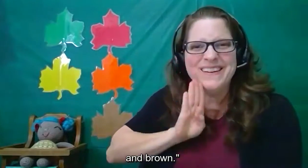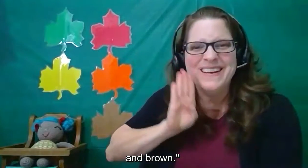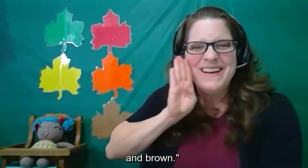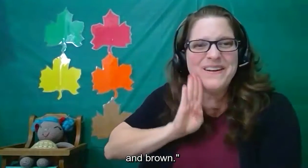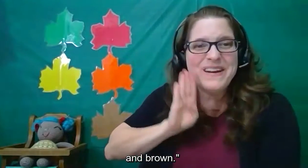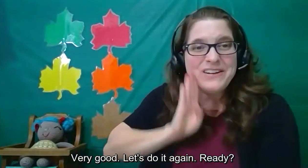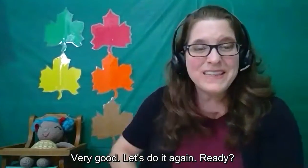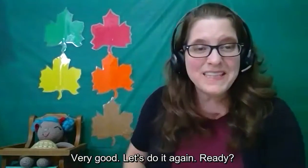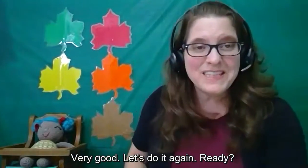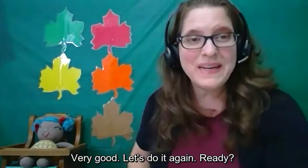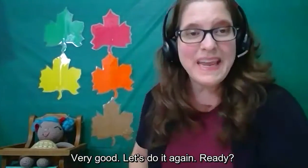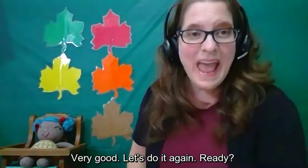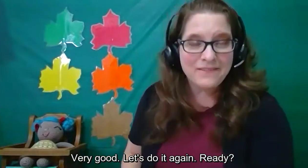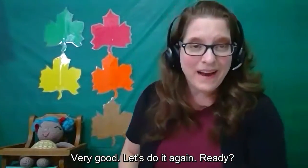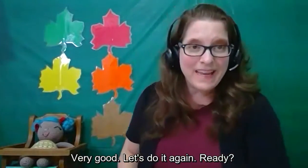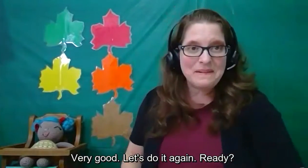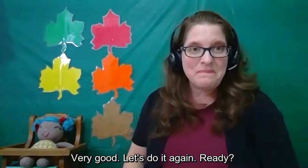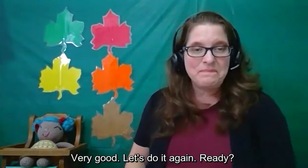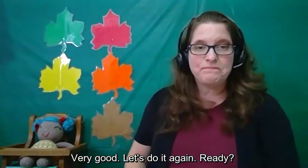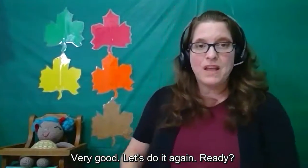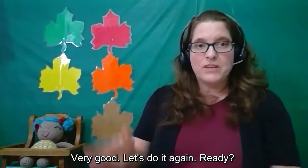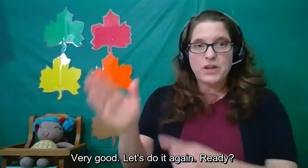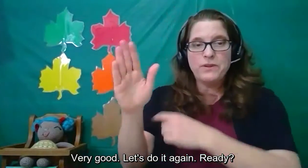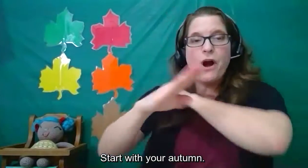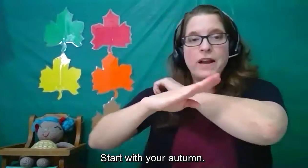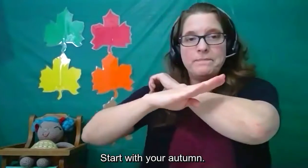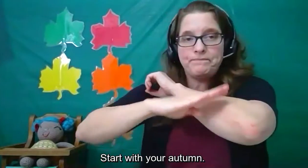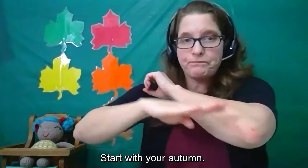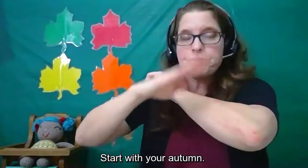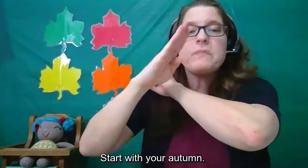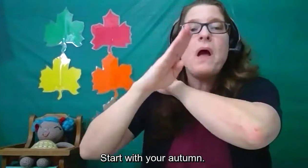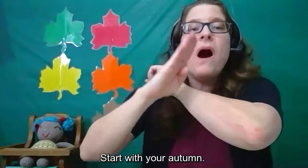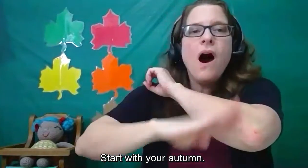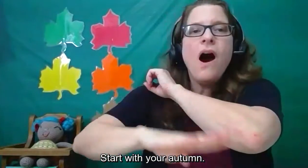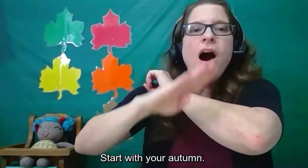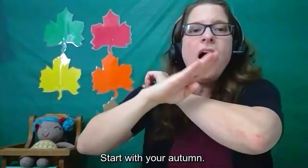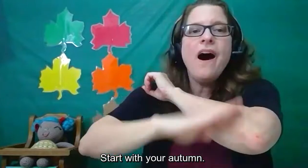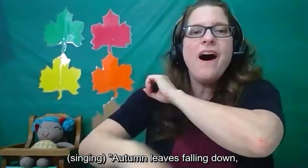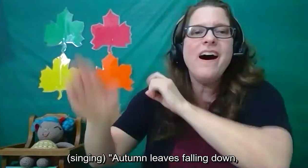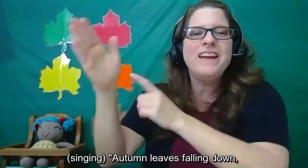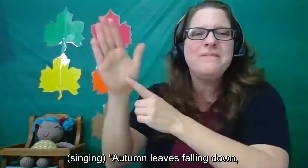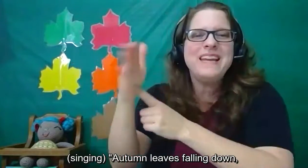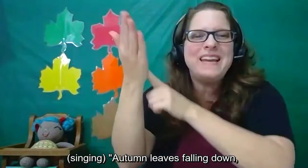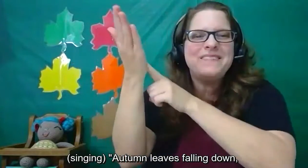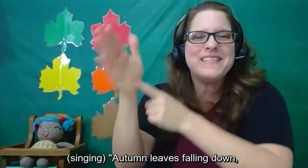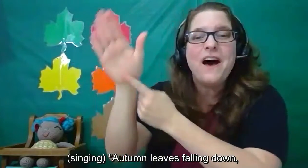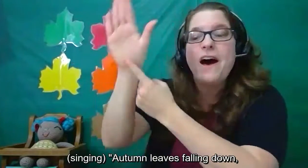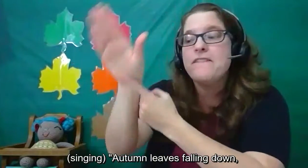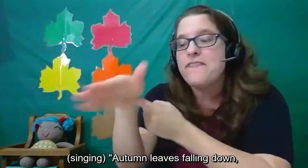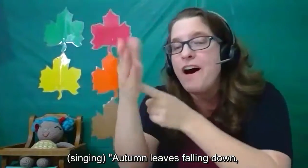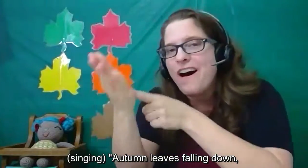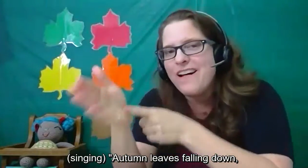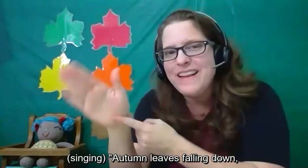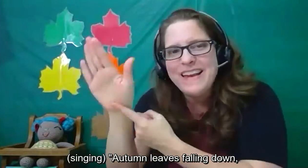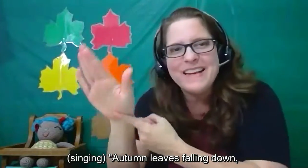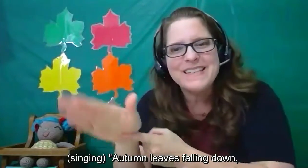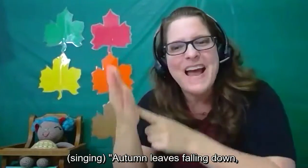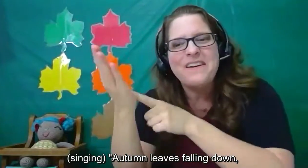brown. Very good. Let's do it again. Ready? Start with your autumn. Autumn leaves are falling